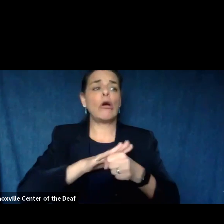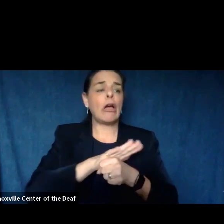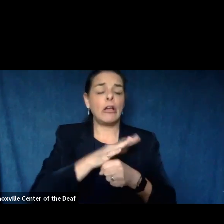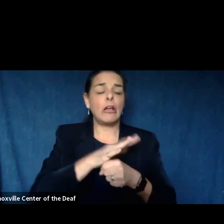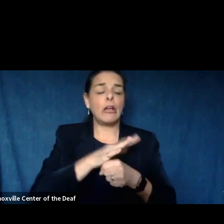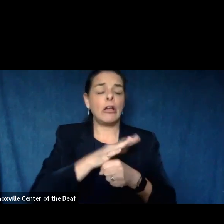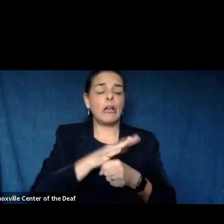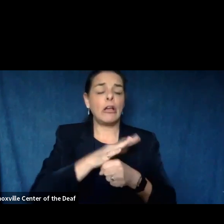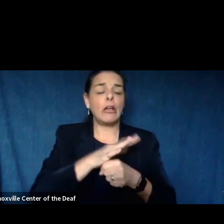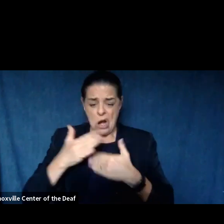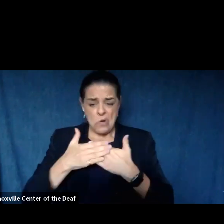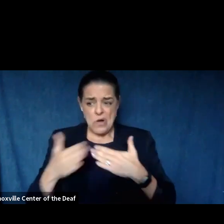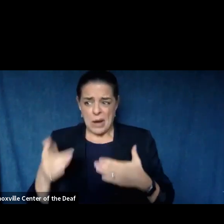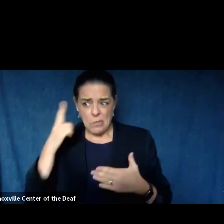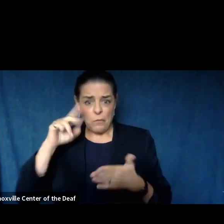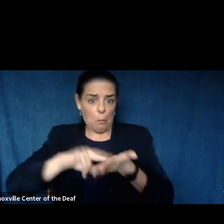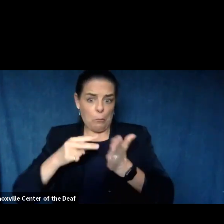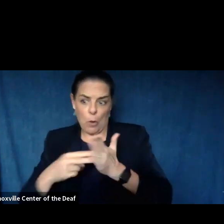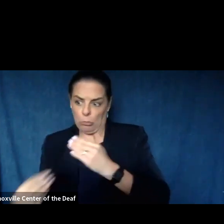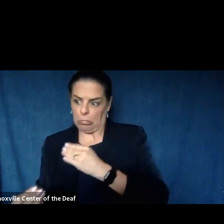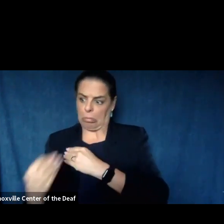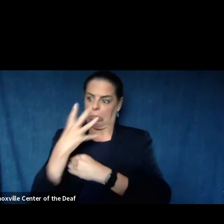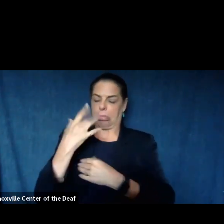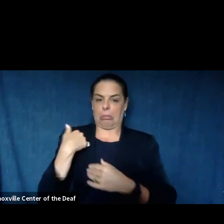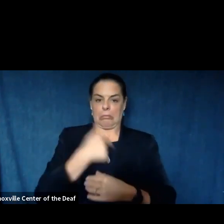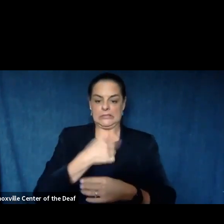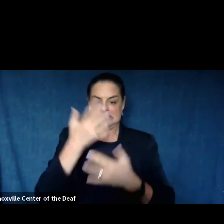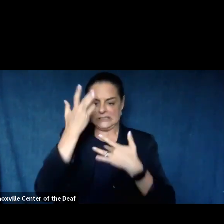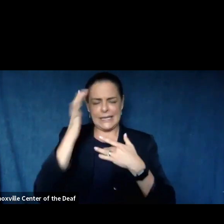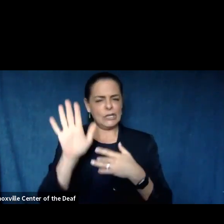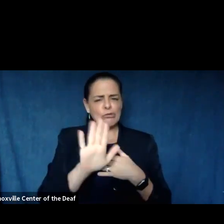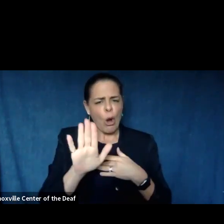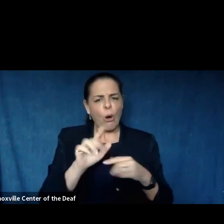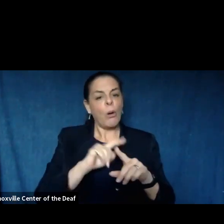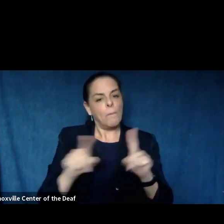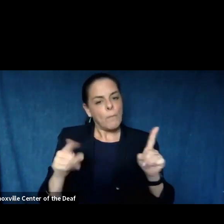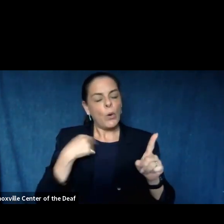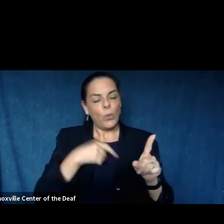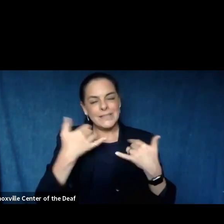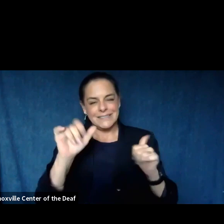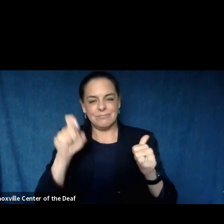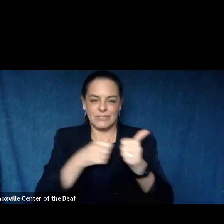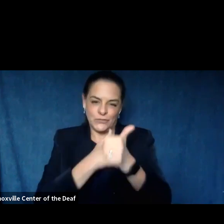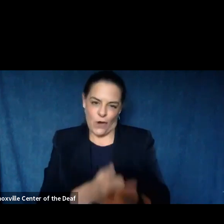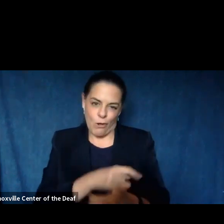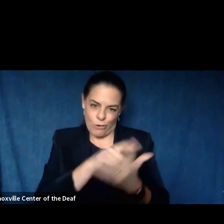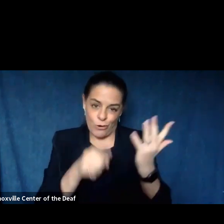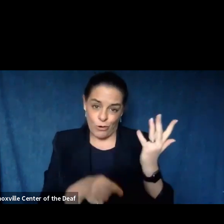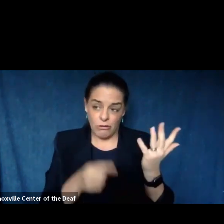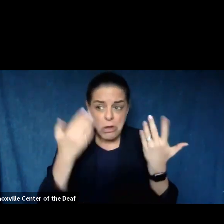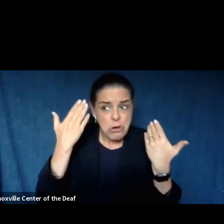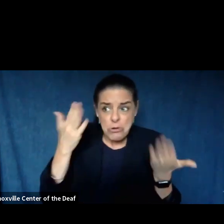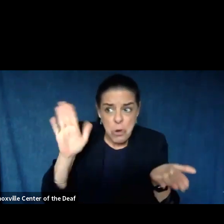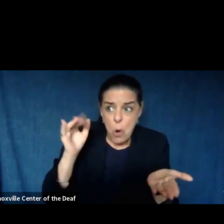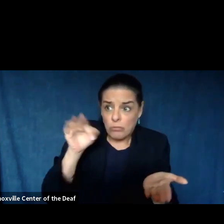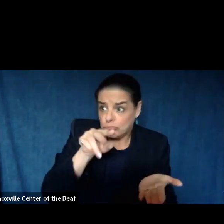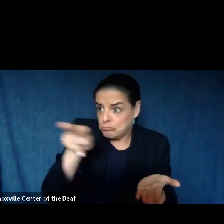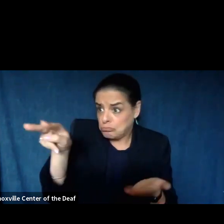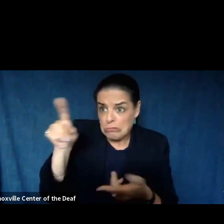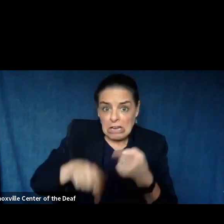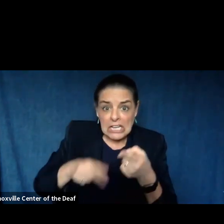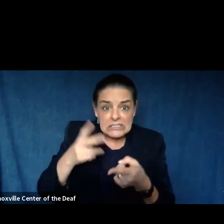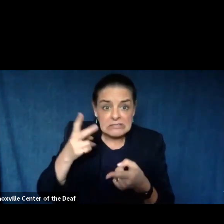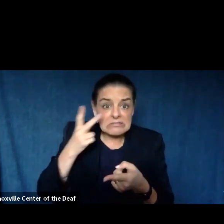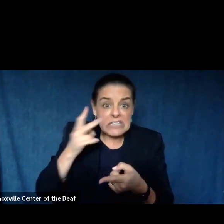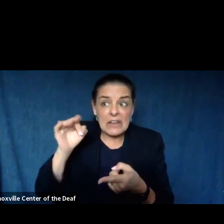intentionally, make us sick, and they wouldn't. But we still need to follow those guidelines, because you can't always tell if somebody's sick, and people also transmit